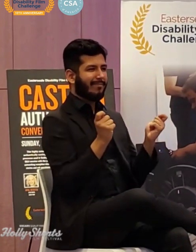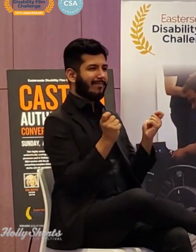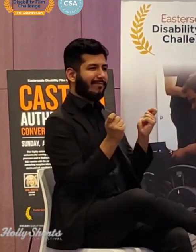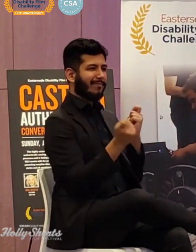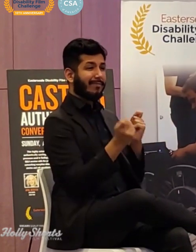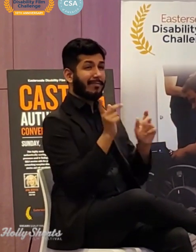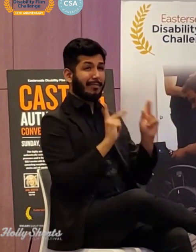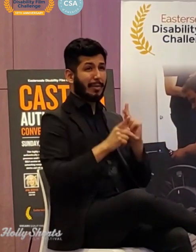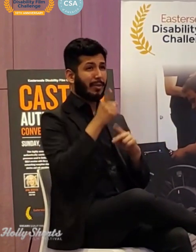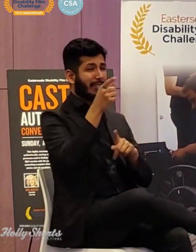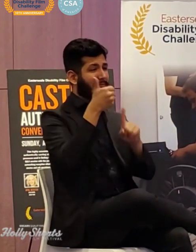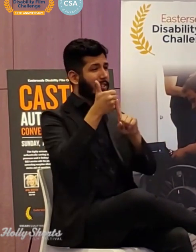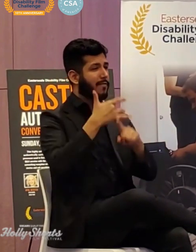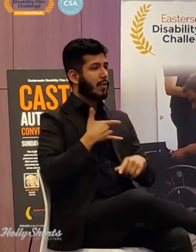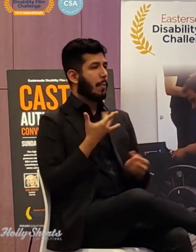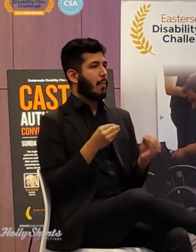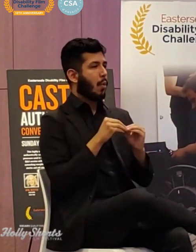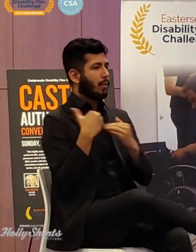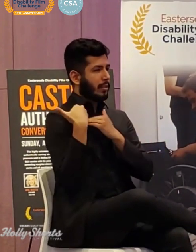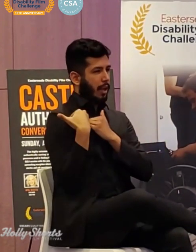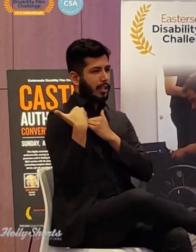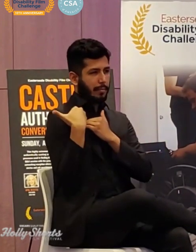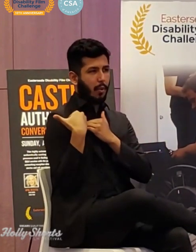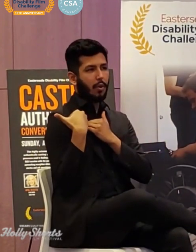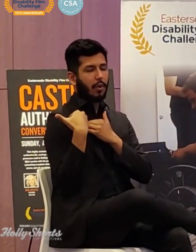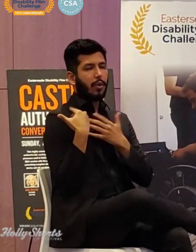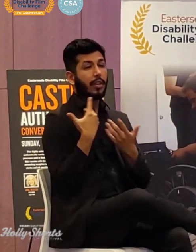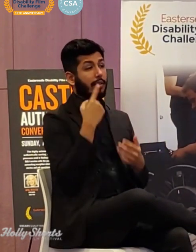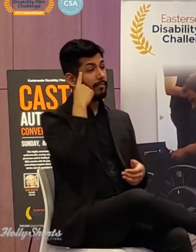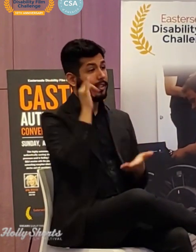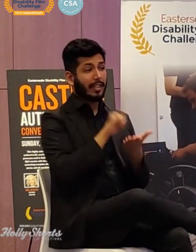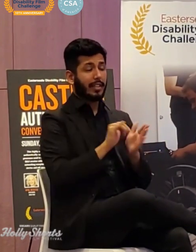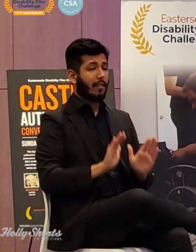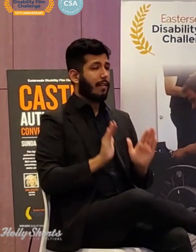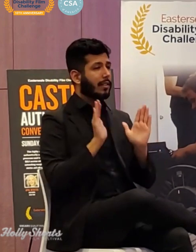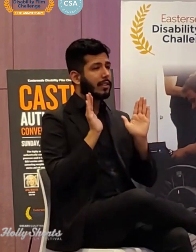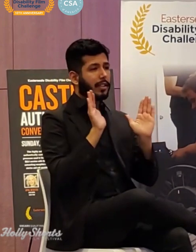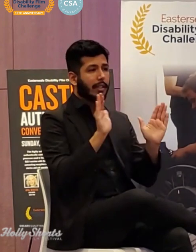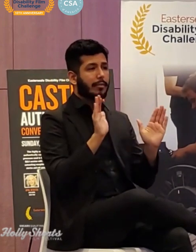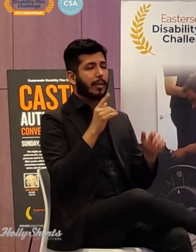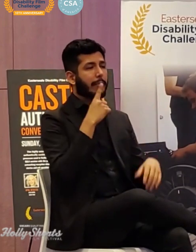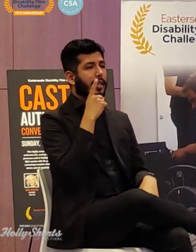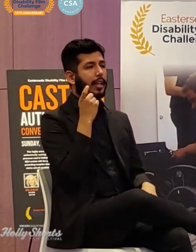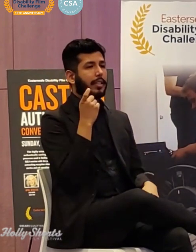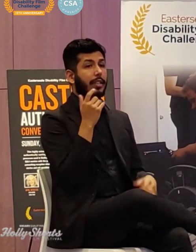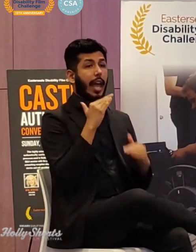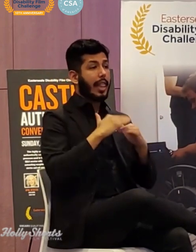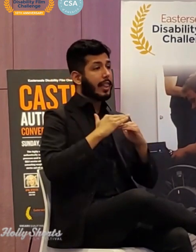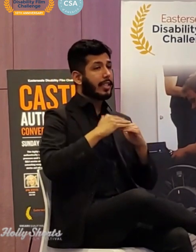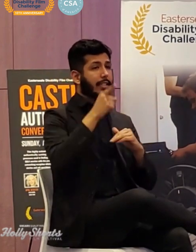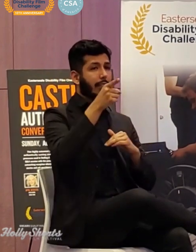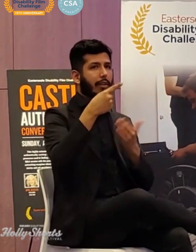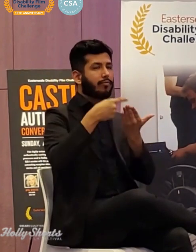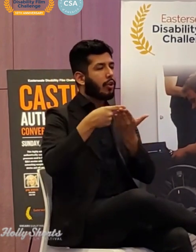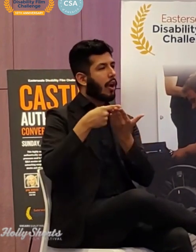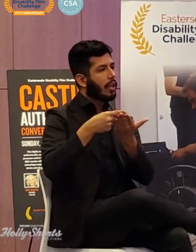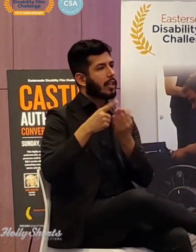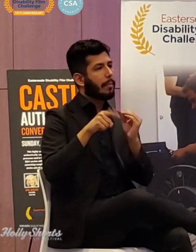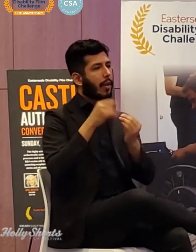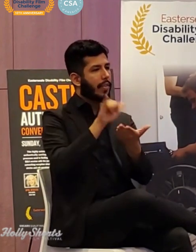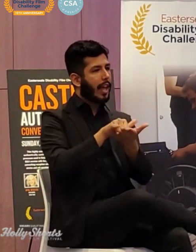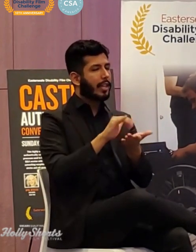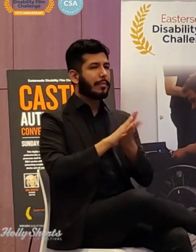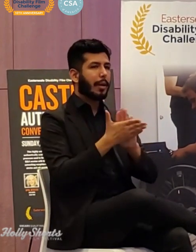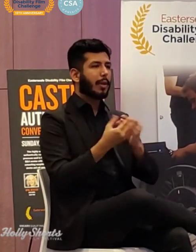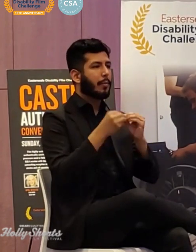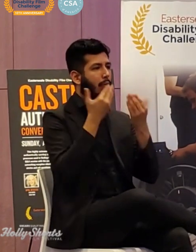feeling responsible, and so I think that's a great thing. That at least, you know, they're talking about it and being open, more